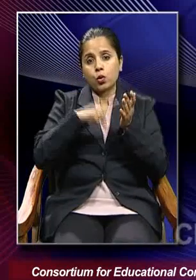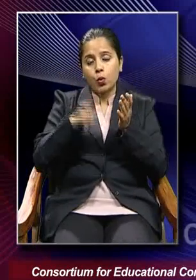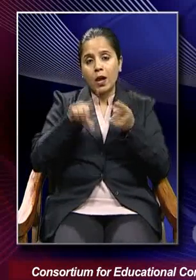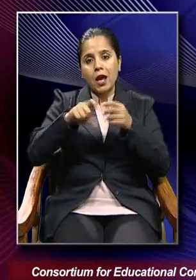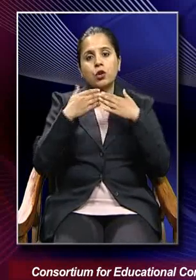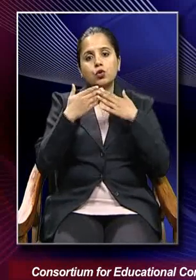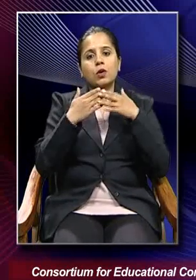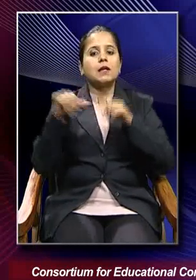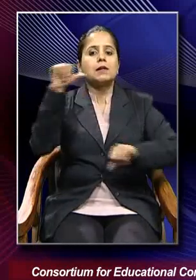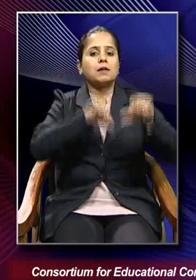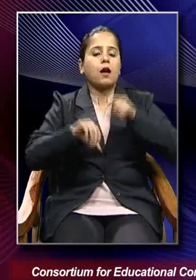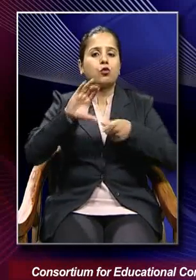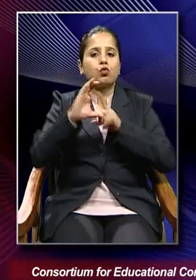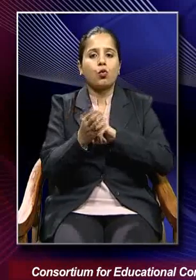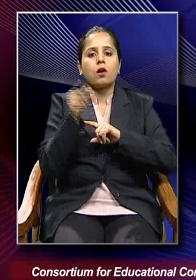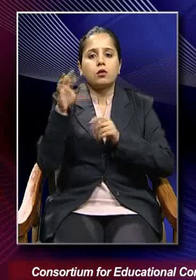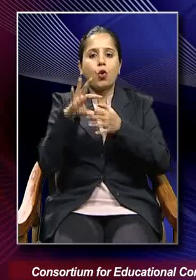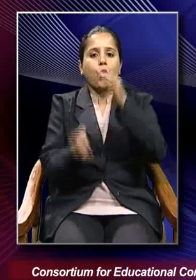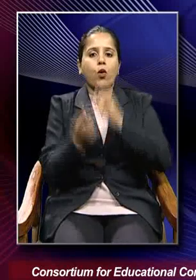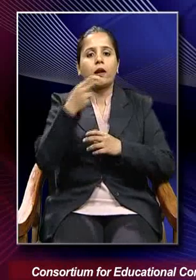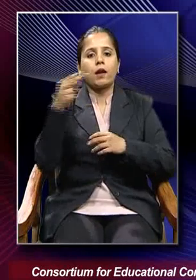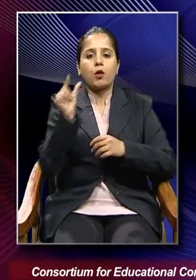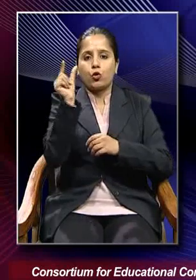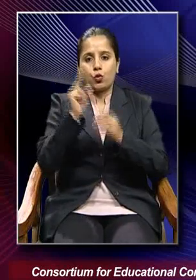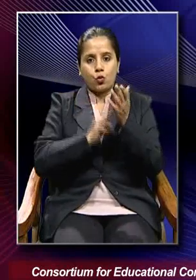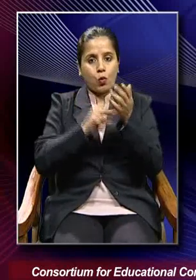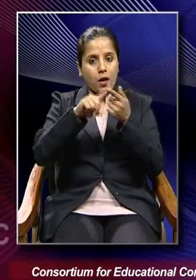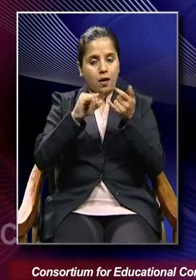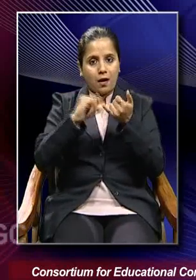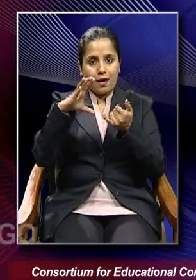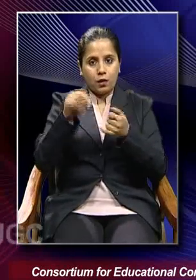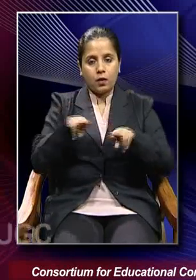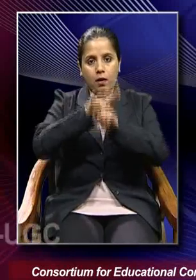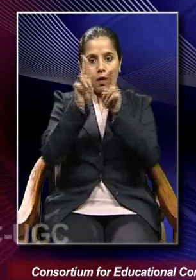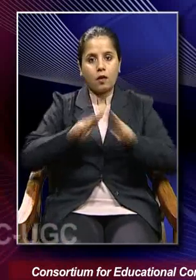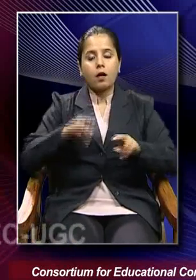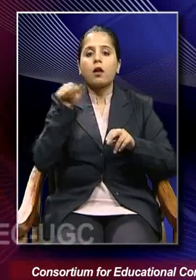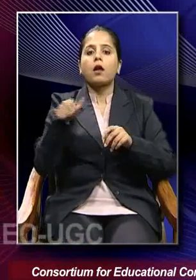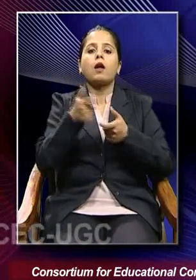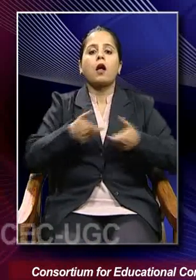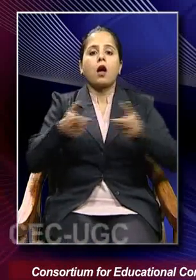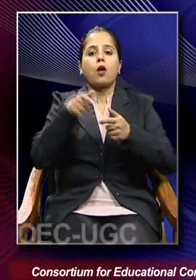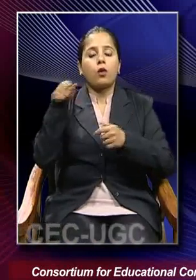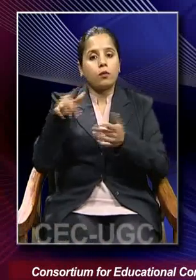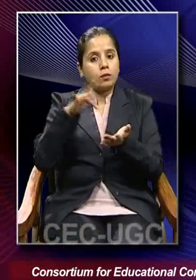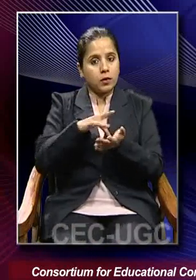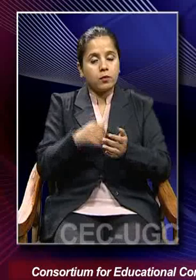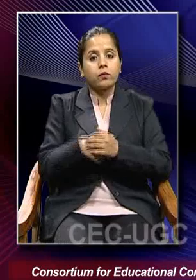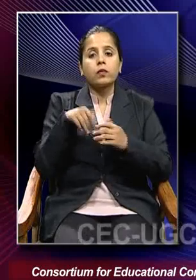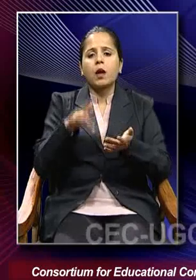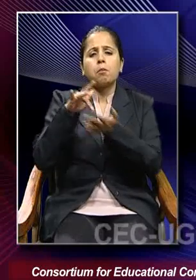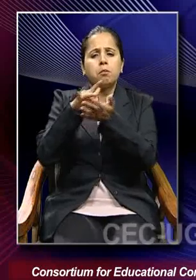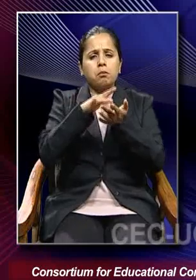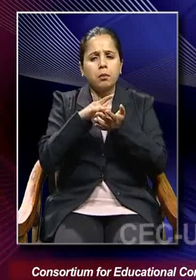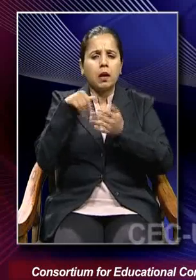Educational, Scientific and Cultural Organization, UNESCO, International Council on Monuments